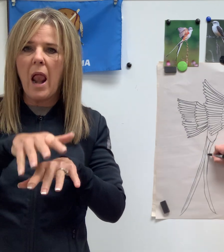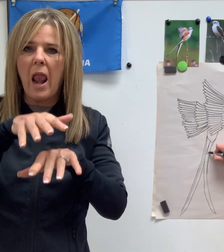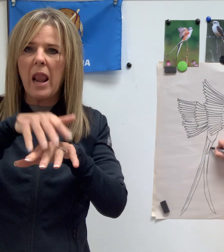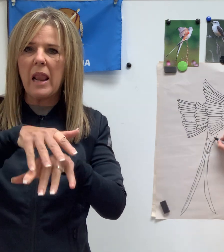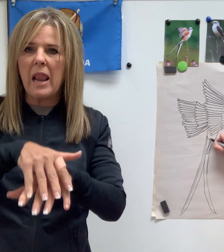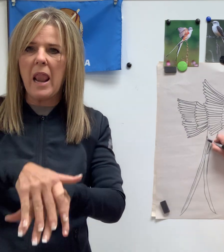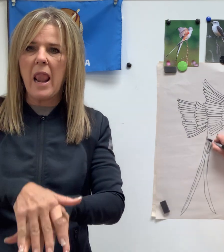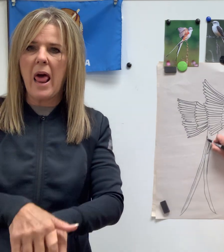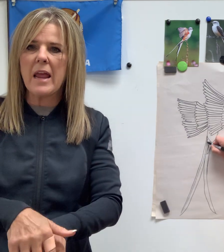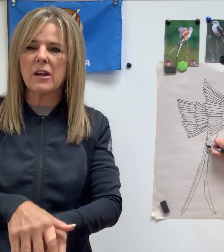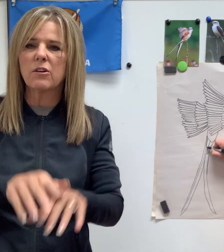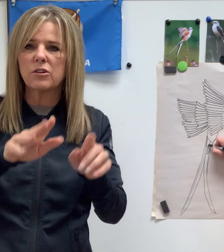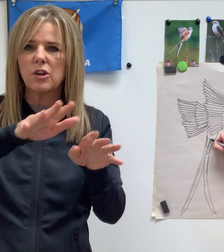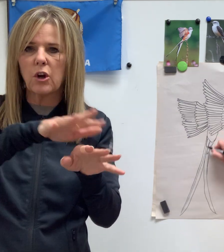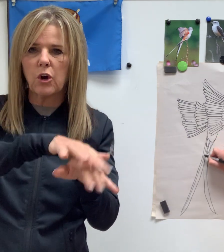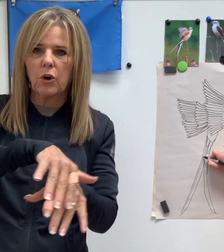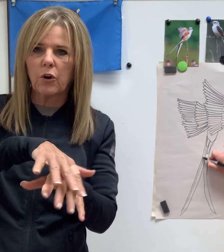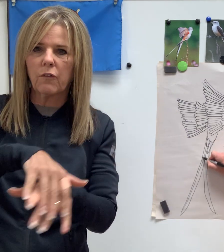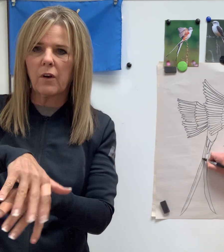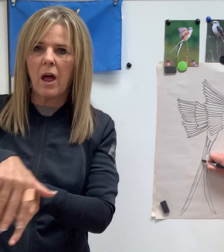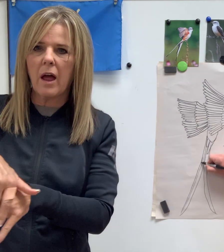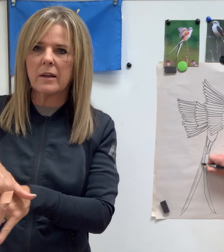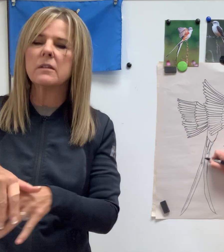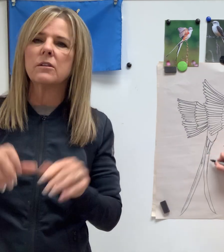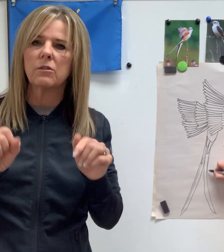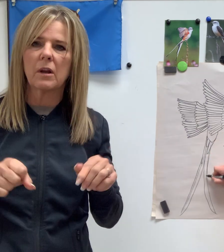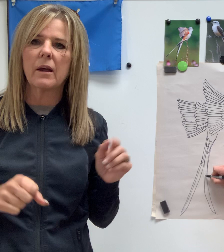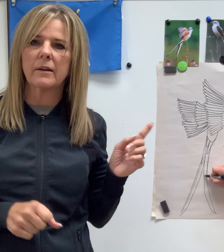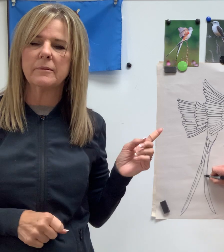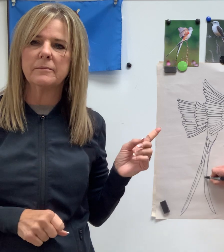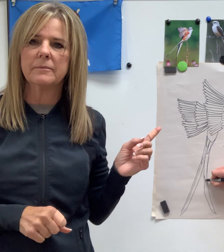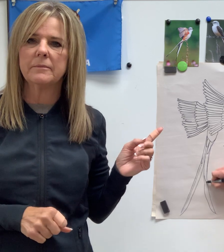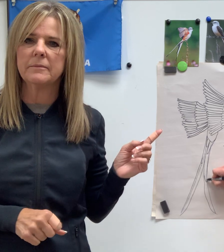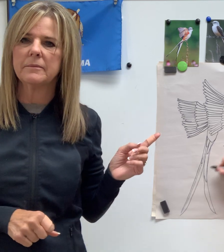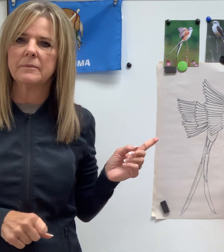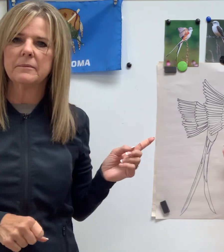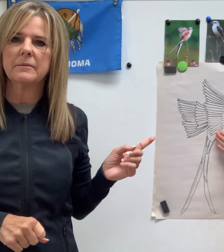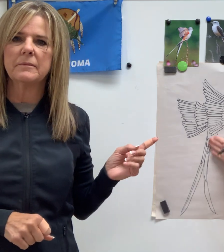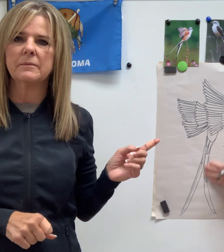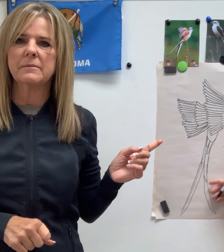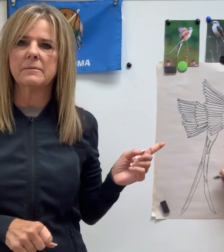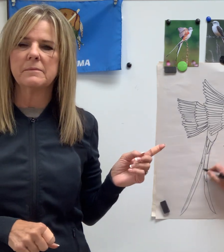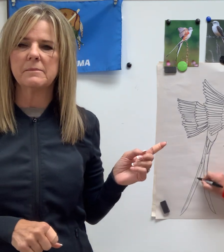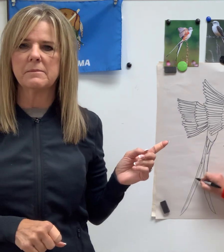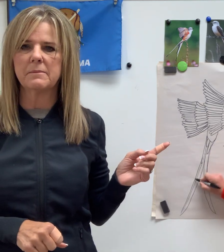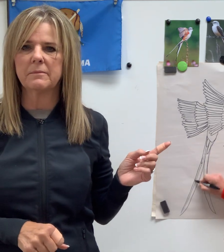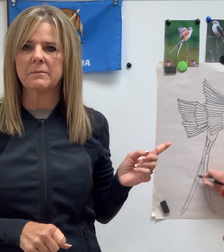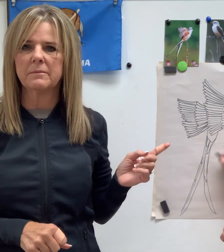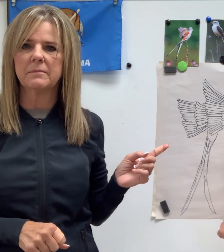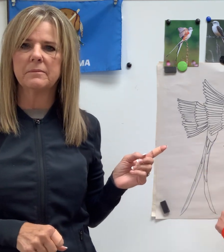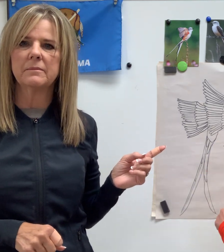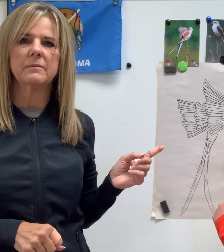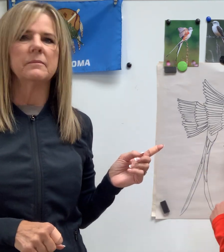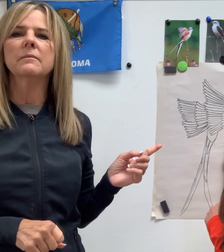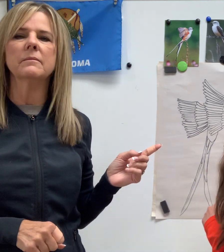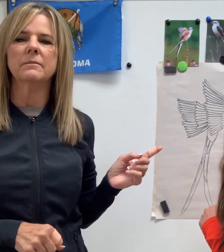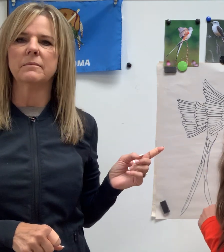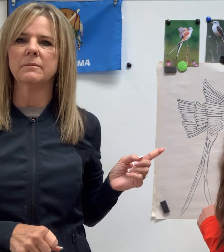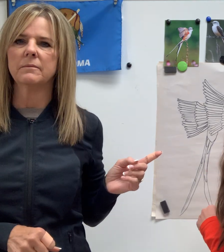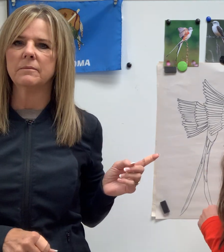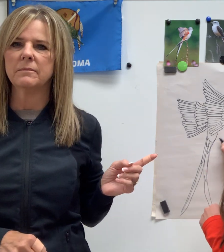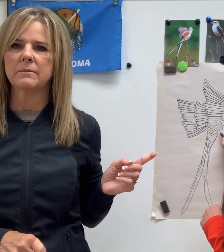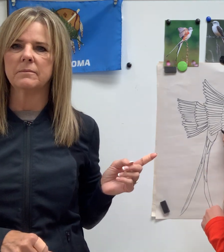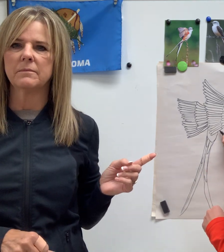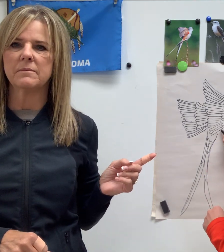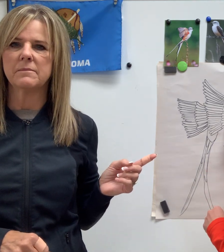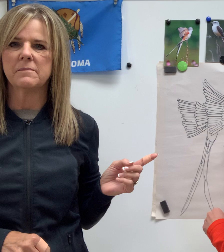could even show a few curve lines on what I've already got, just here and there, because you can sort of see